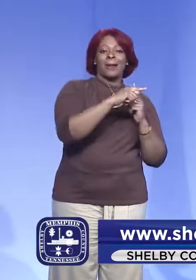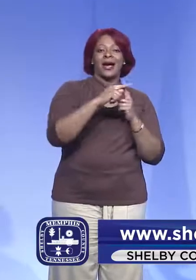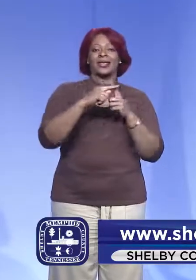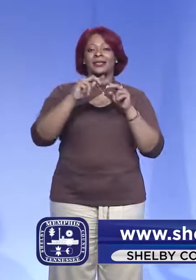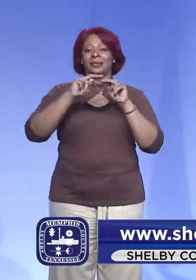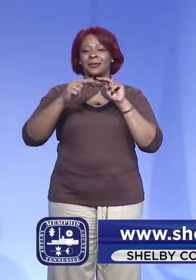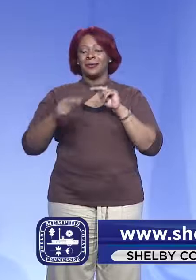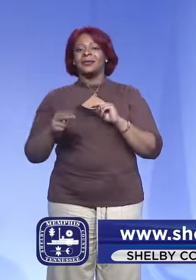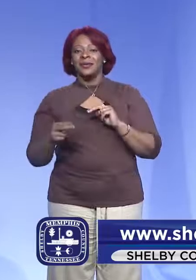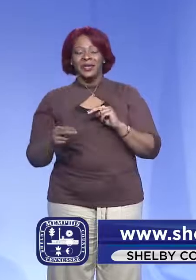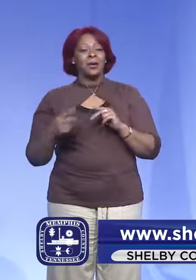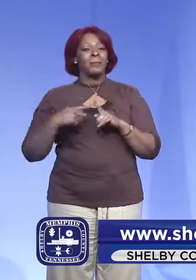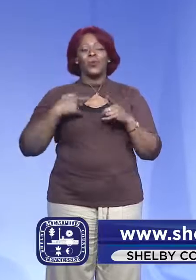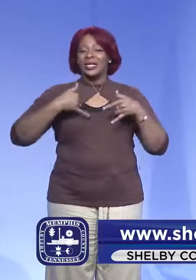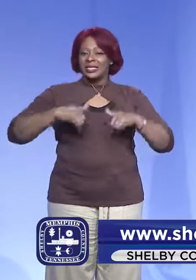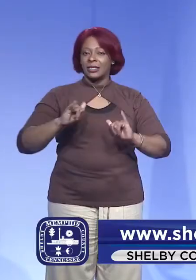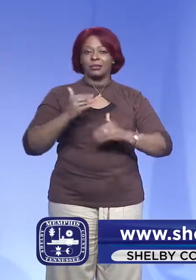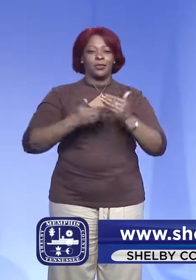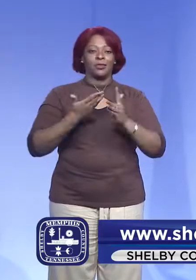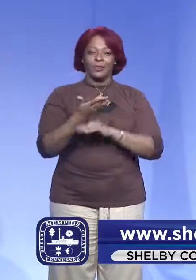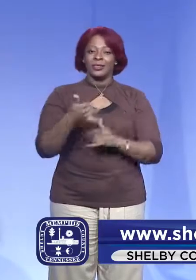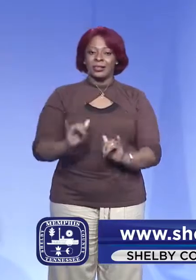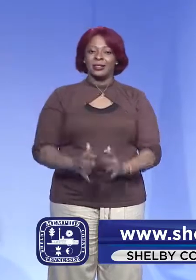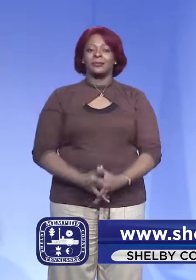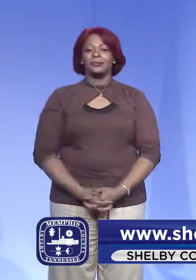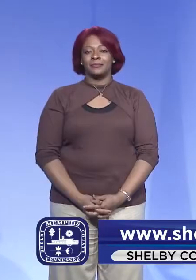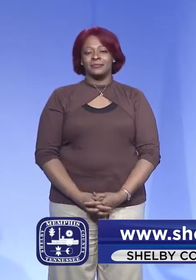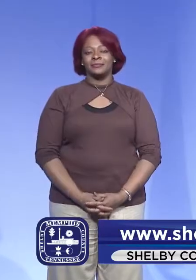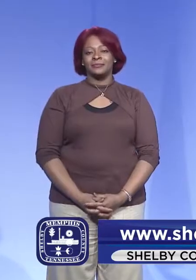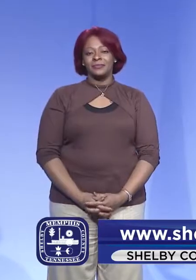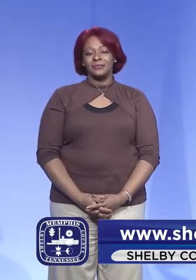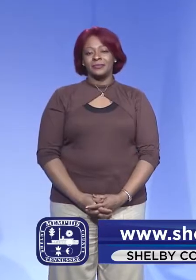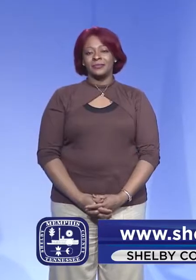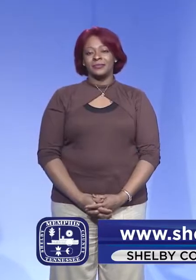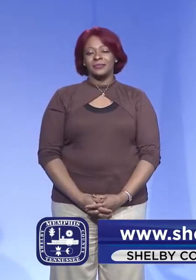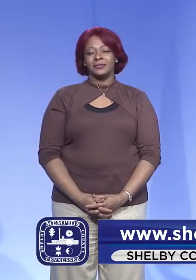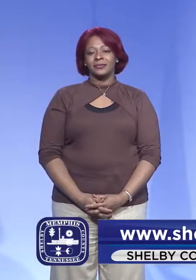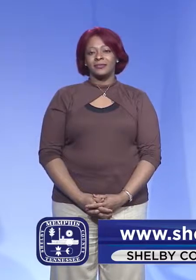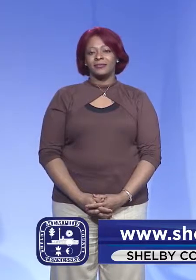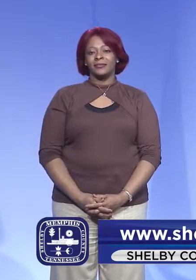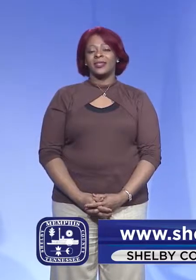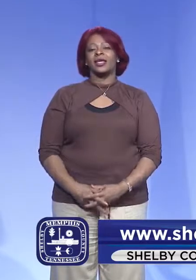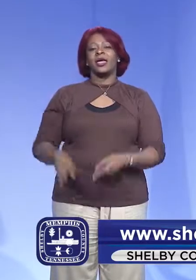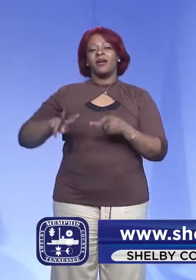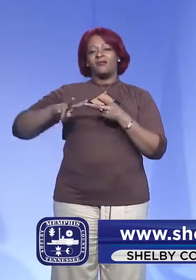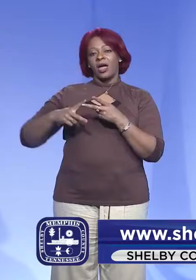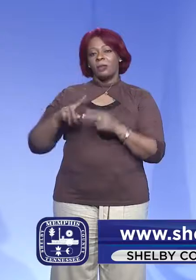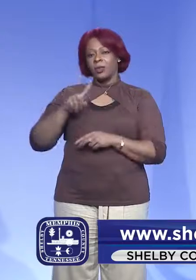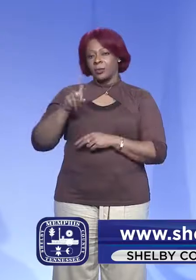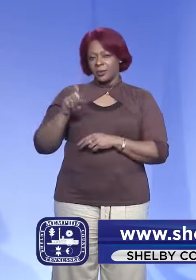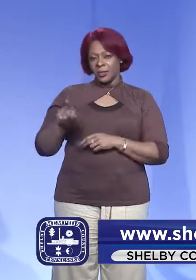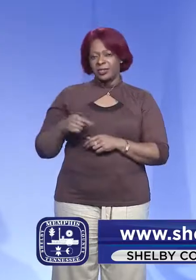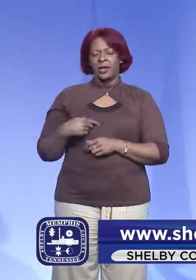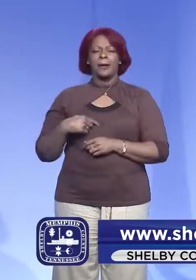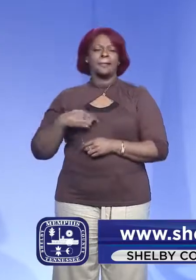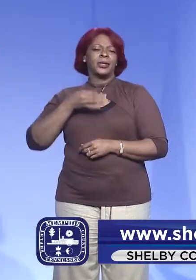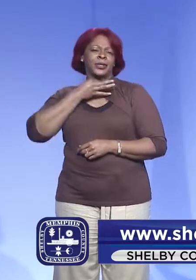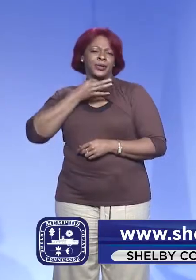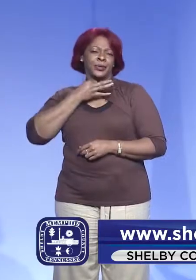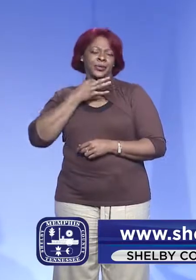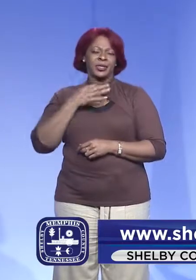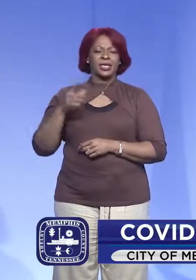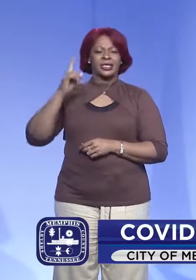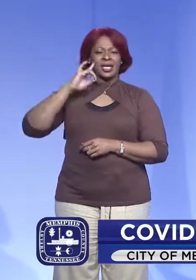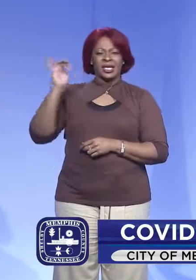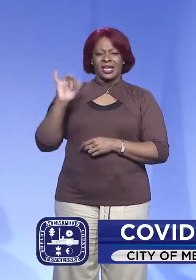by no means out of the woods at this point. Great, thank you. And for my follow-up question, I'm just curious, it